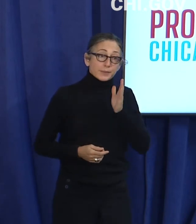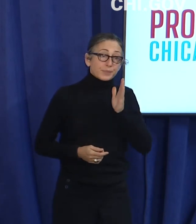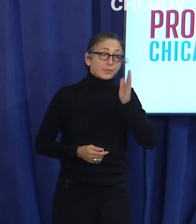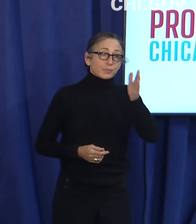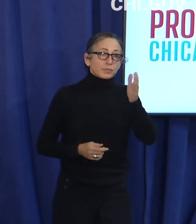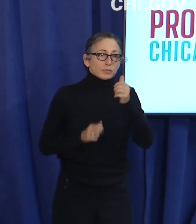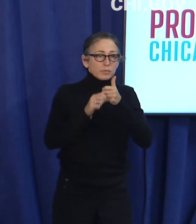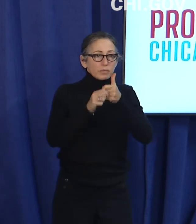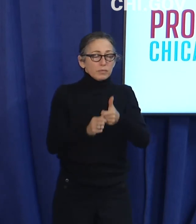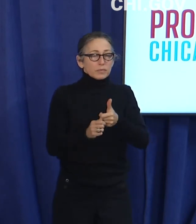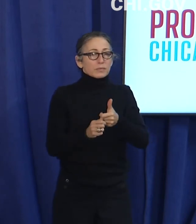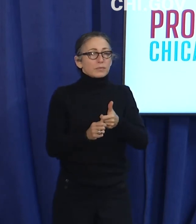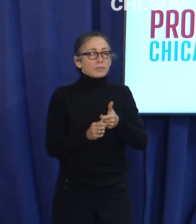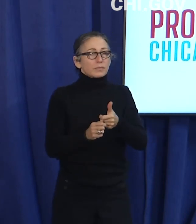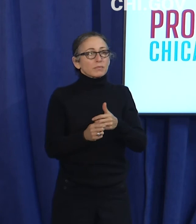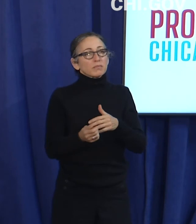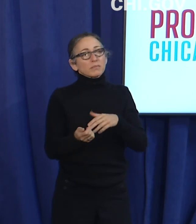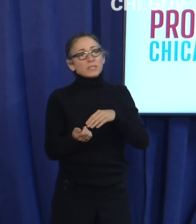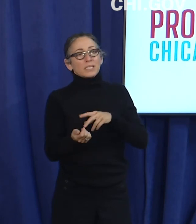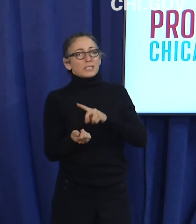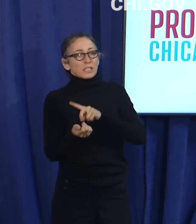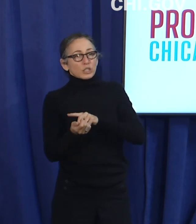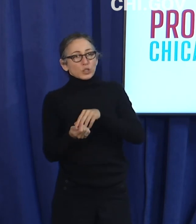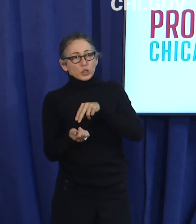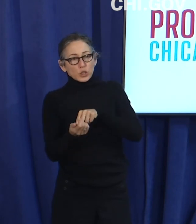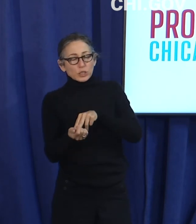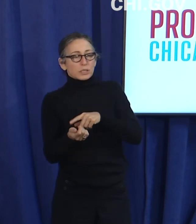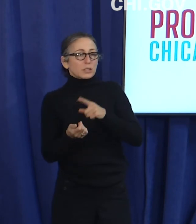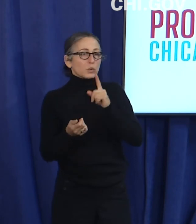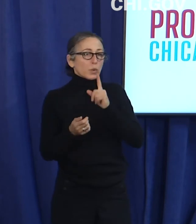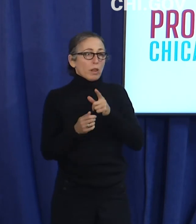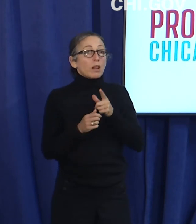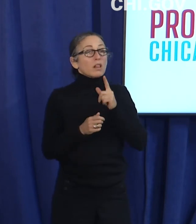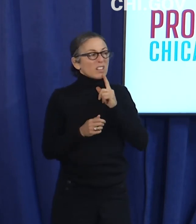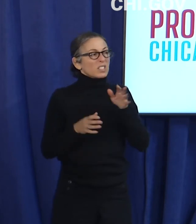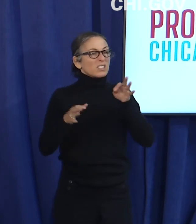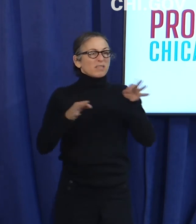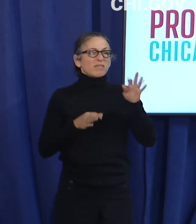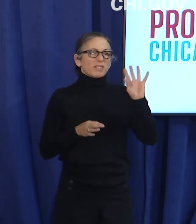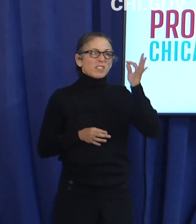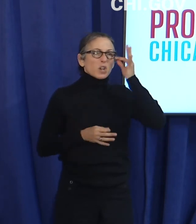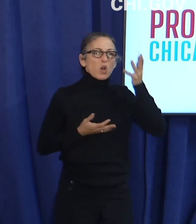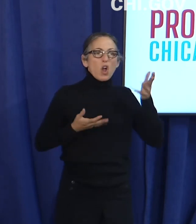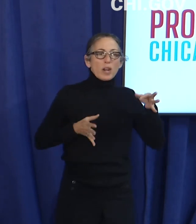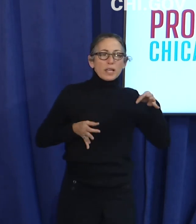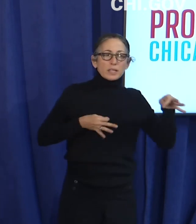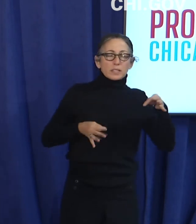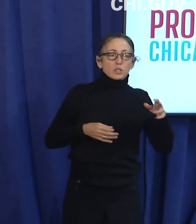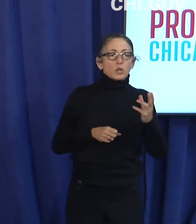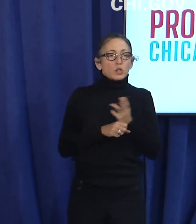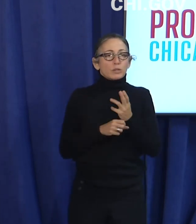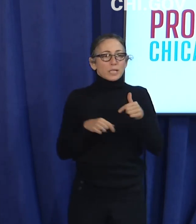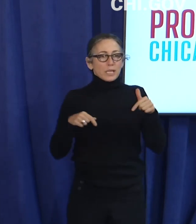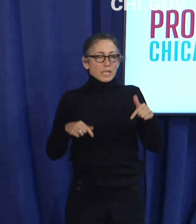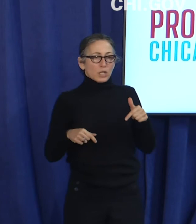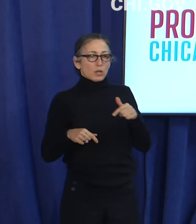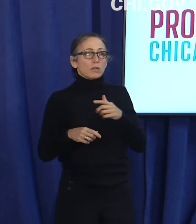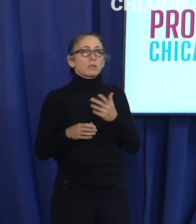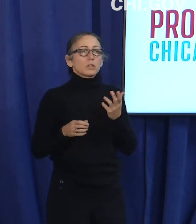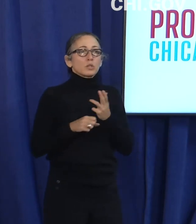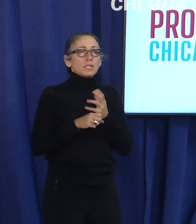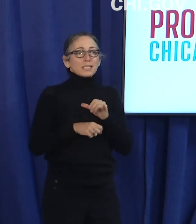essential worker categories that were defined, early on at the federal level and that were used here in the state and city around stay at home, et